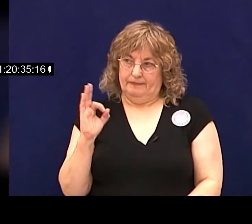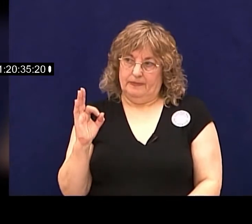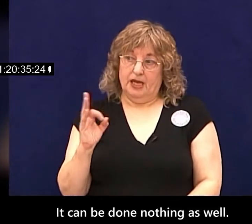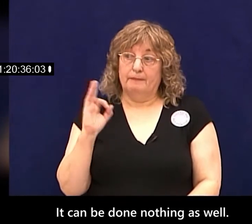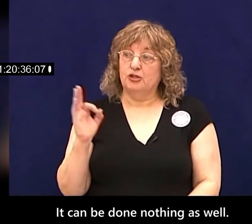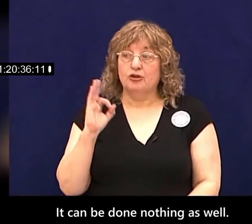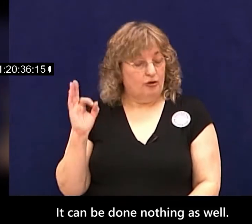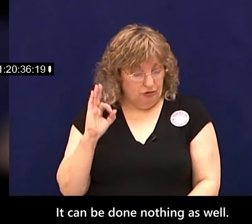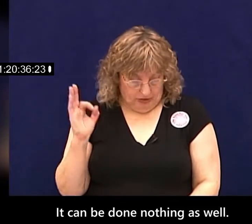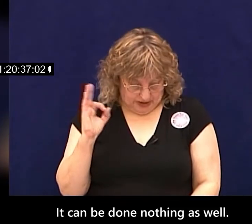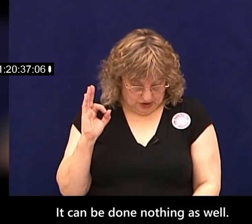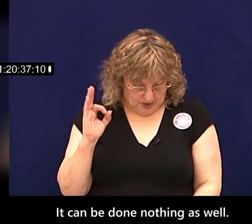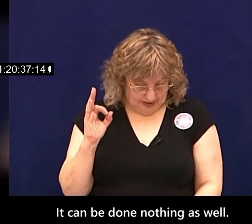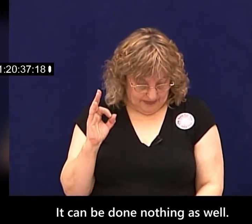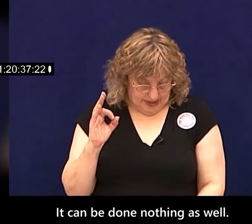It can be done nothing as well.